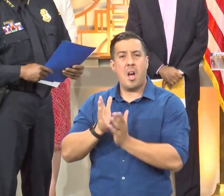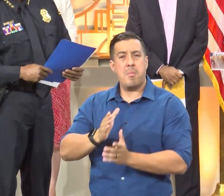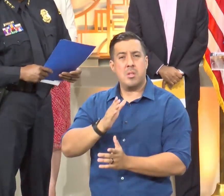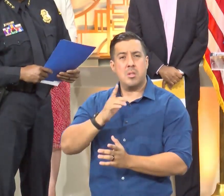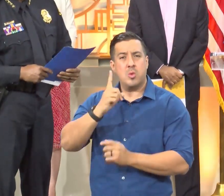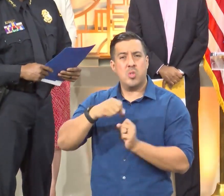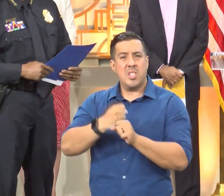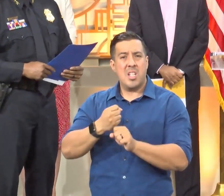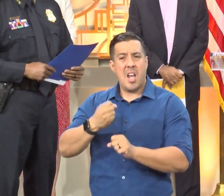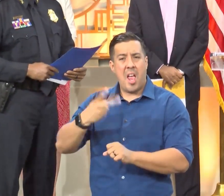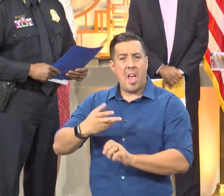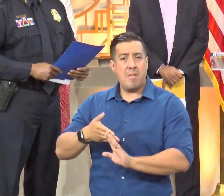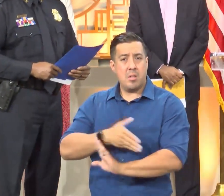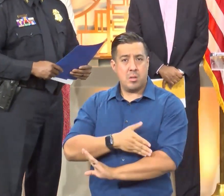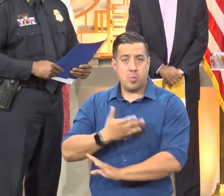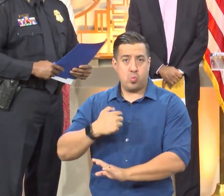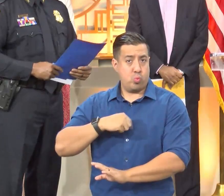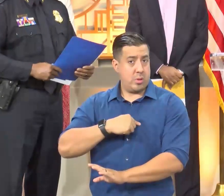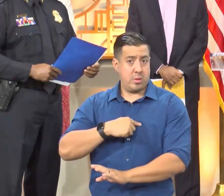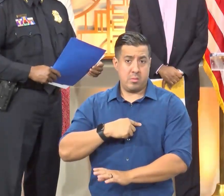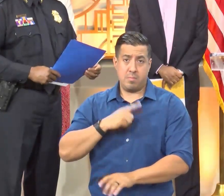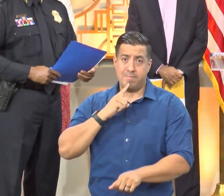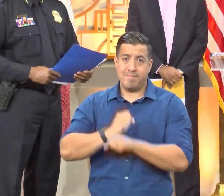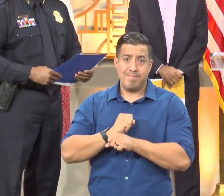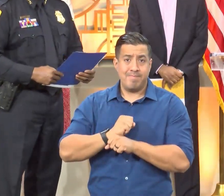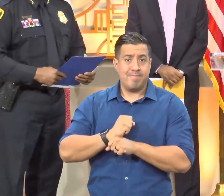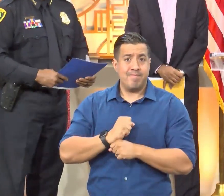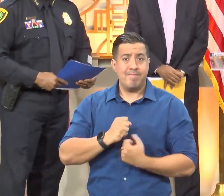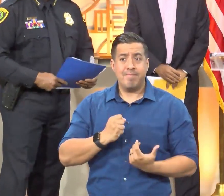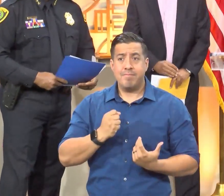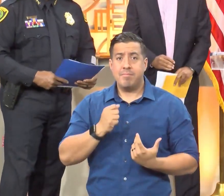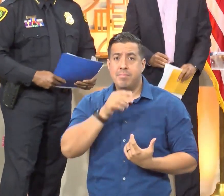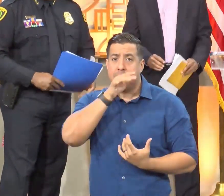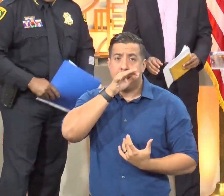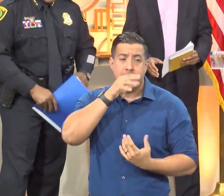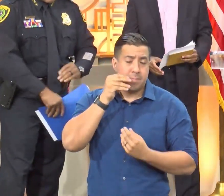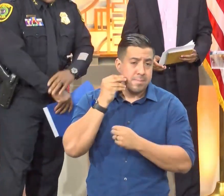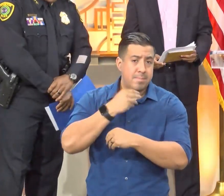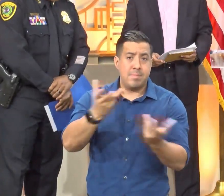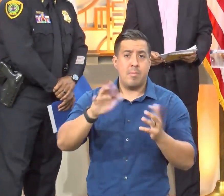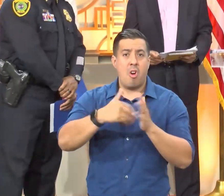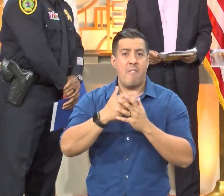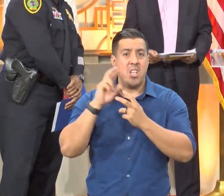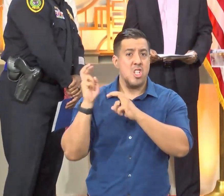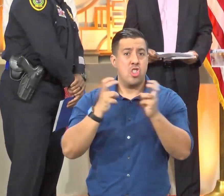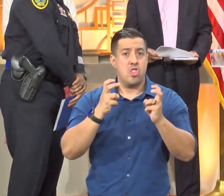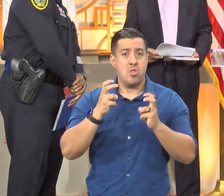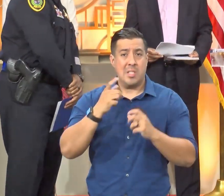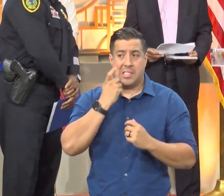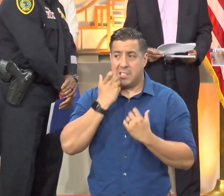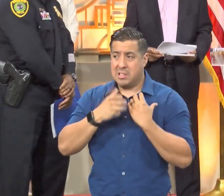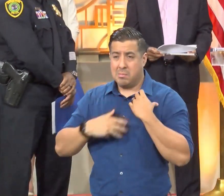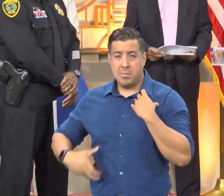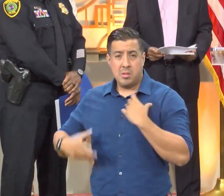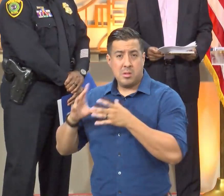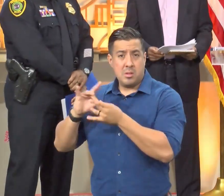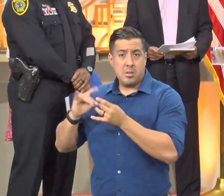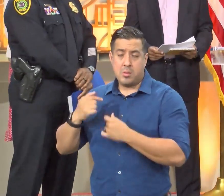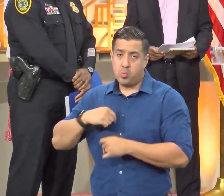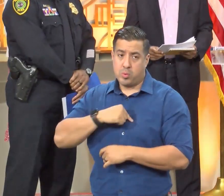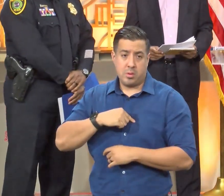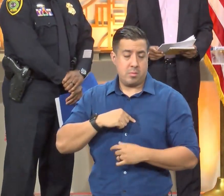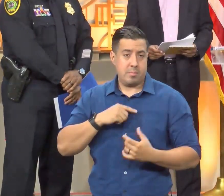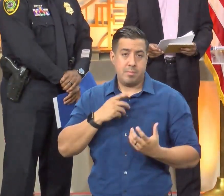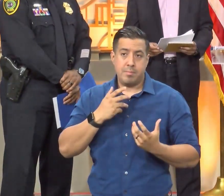we've been extremely vocal on some of the issues Mayor Turner has brought up. We are here